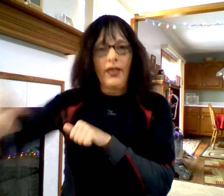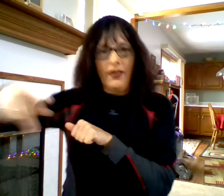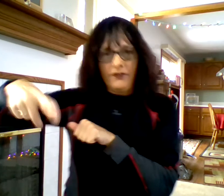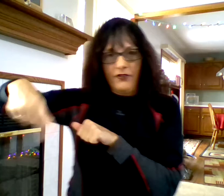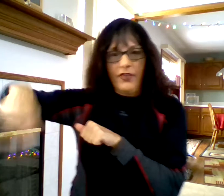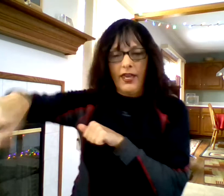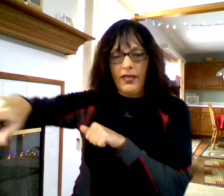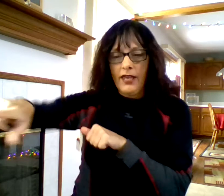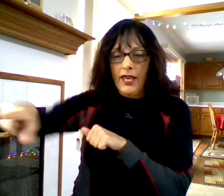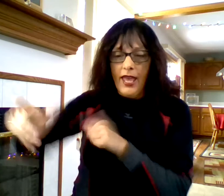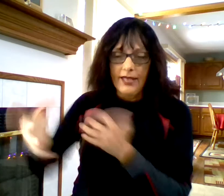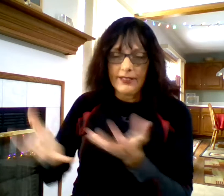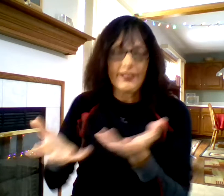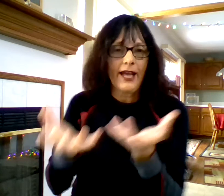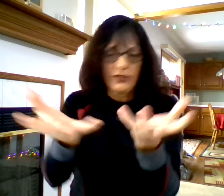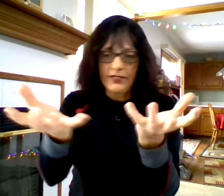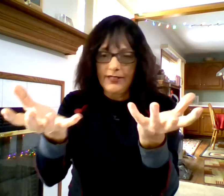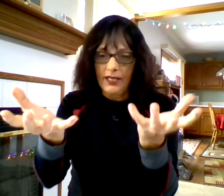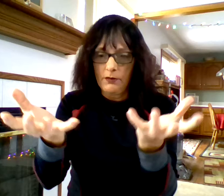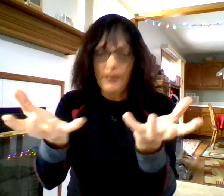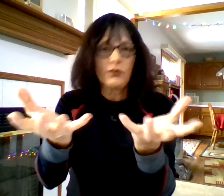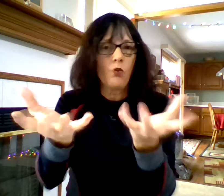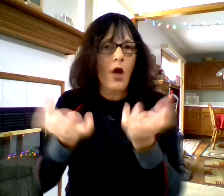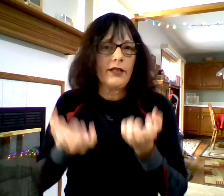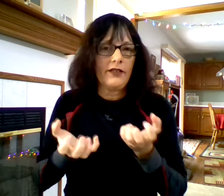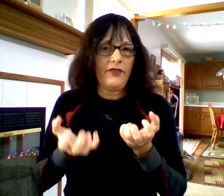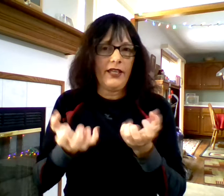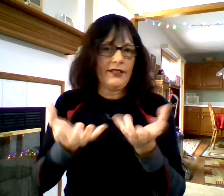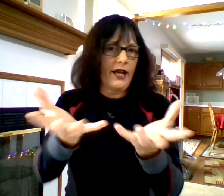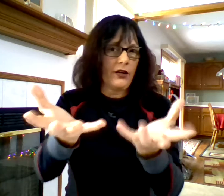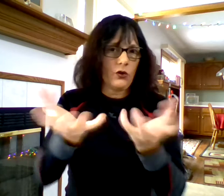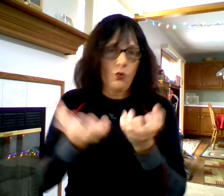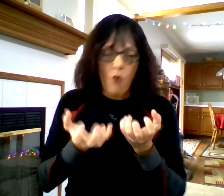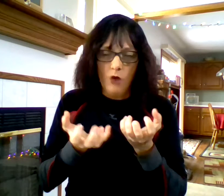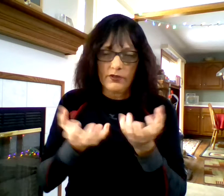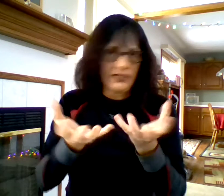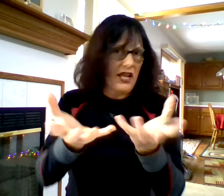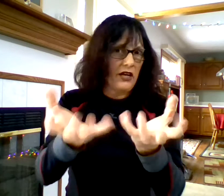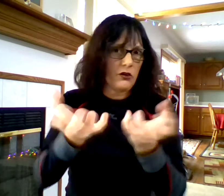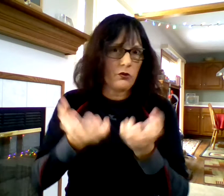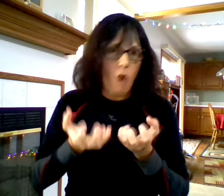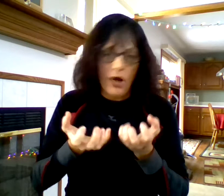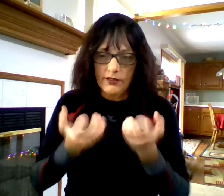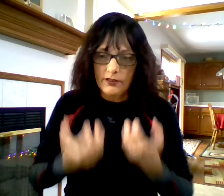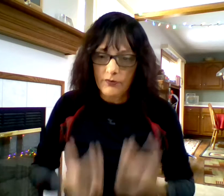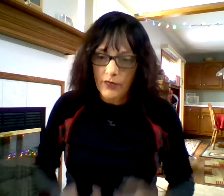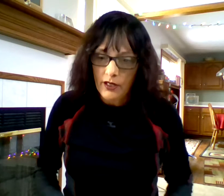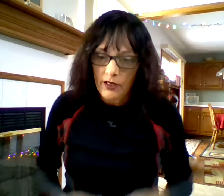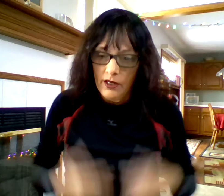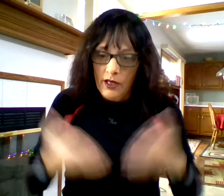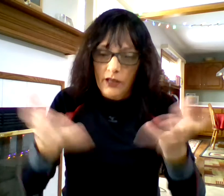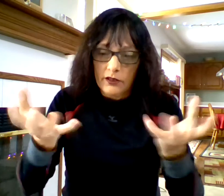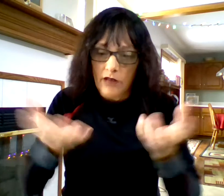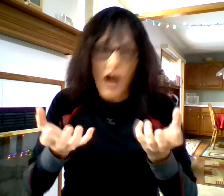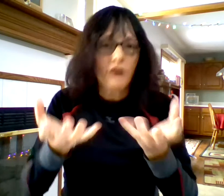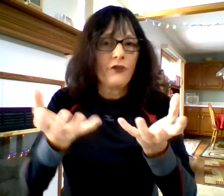If they, and desire the same as want. If they desire, want. Long